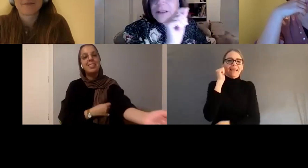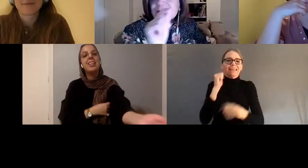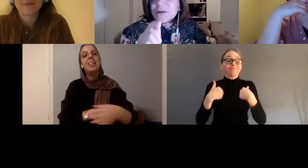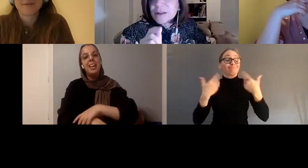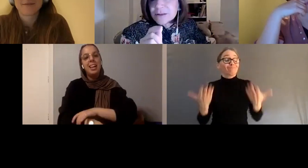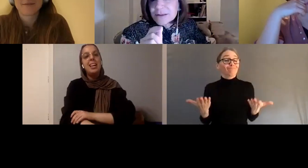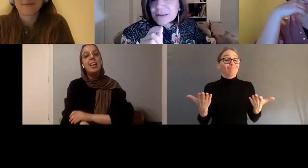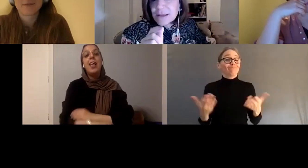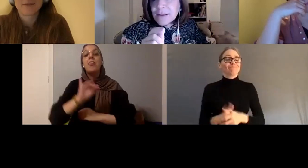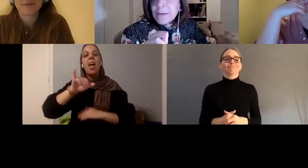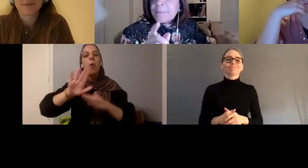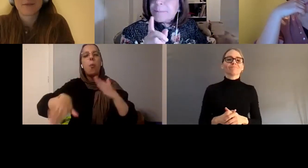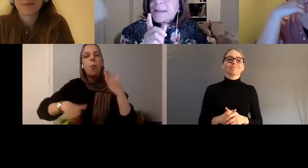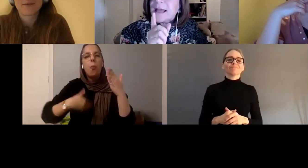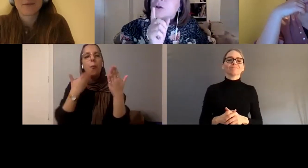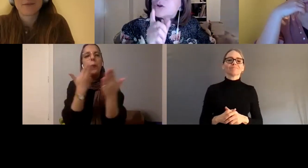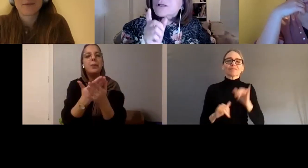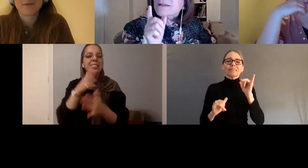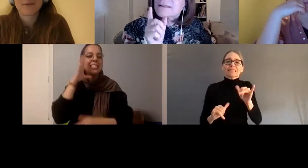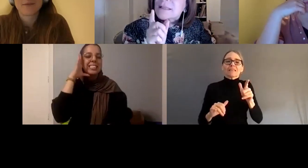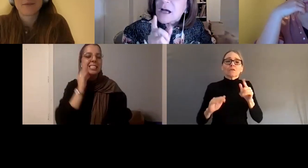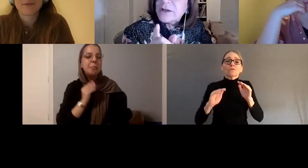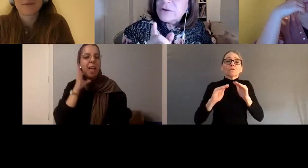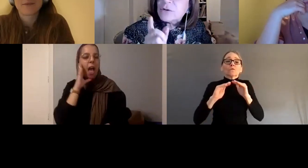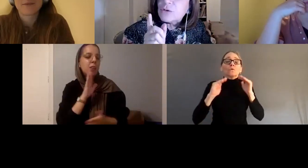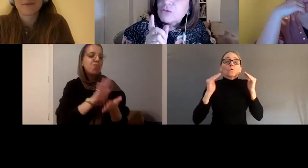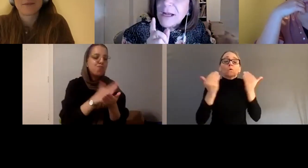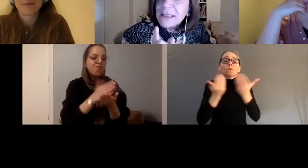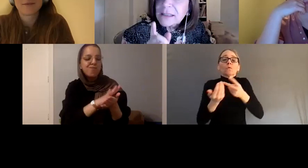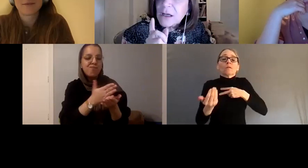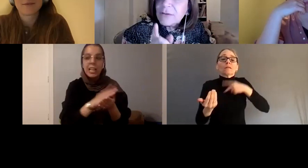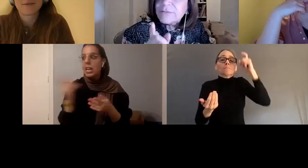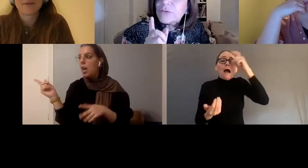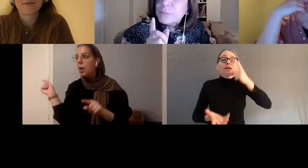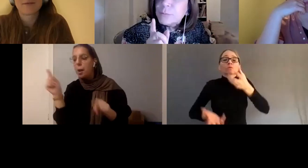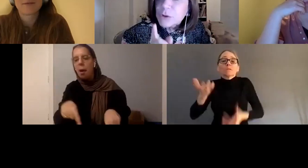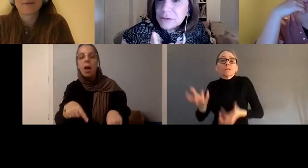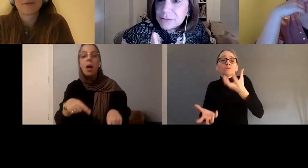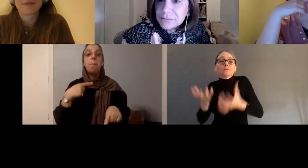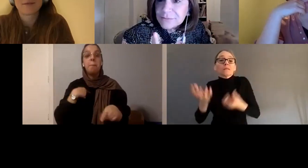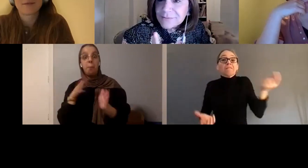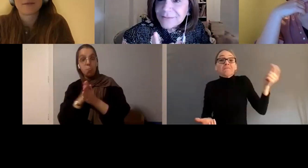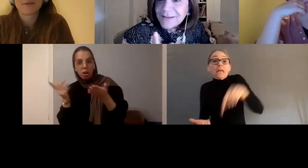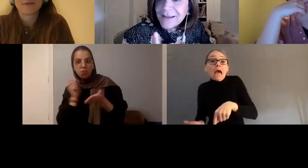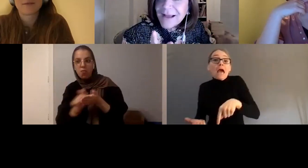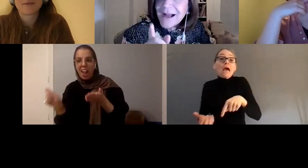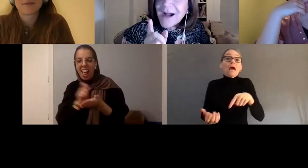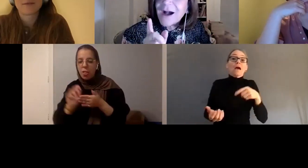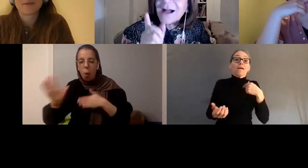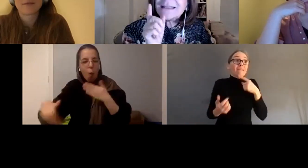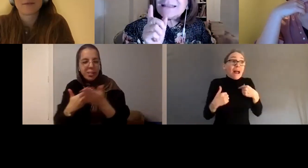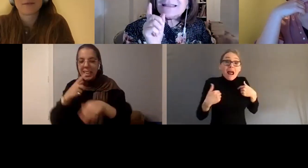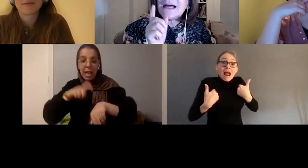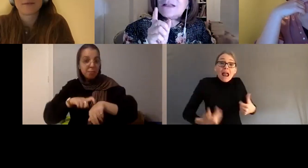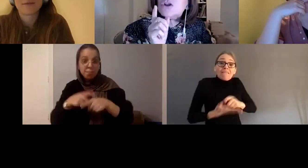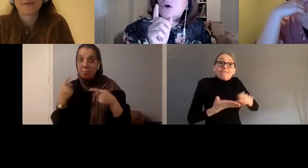entire experience and during the entire writing of the book,